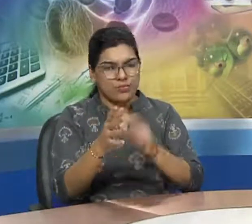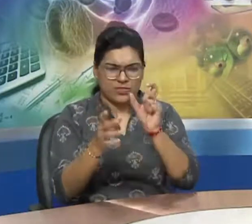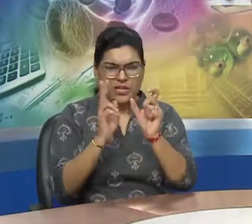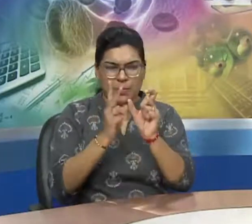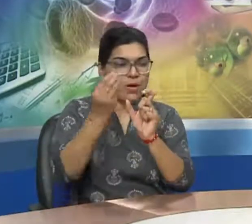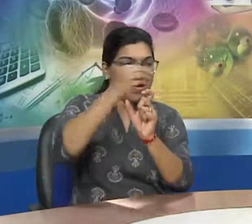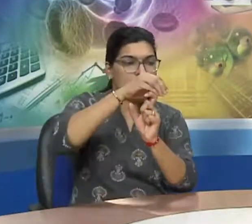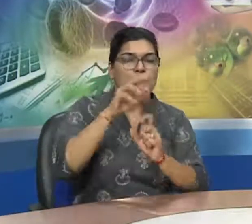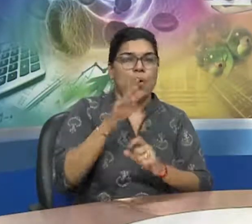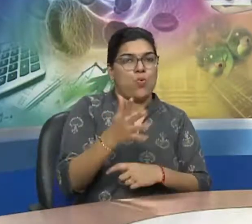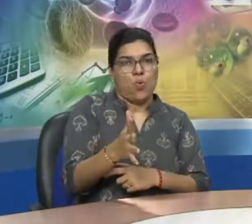Un means not.